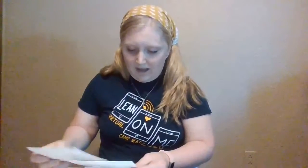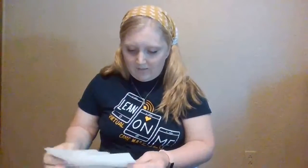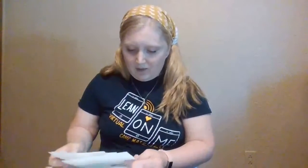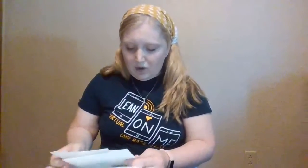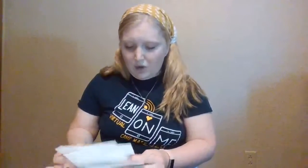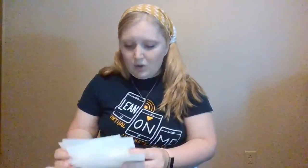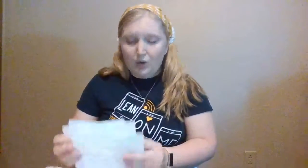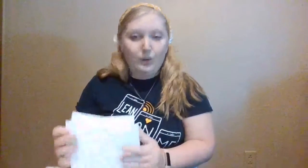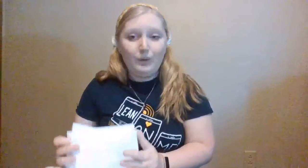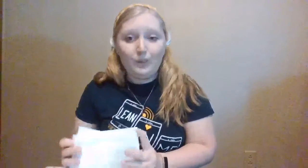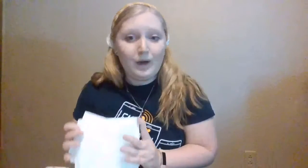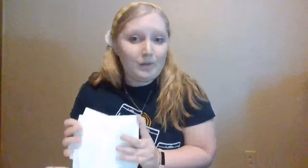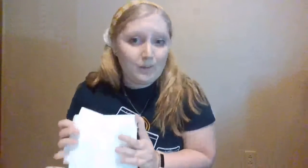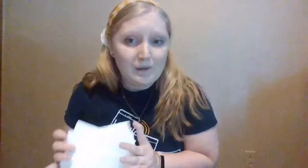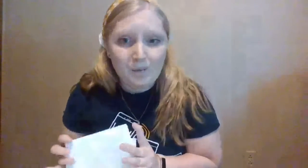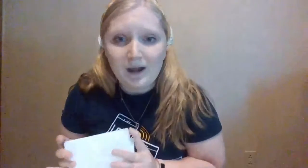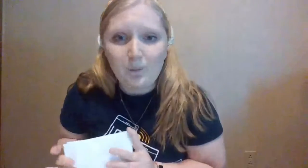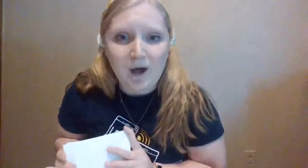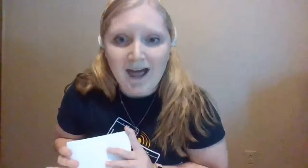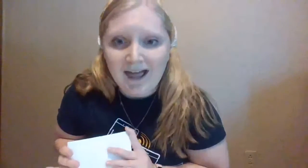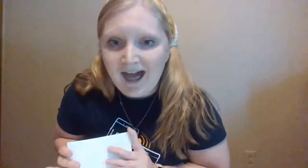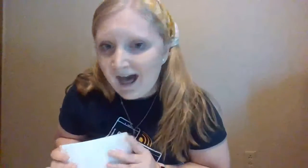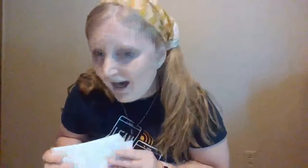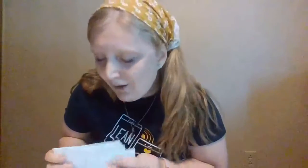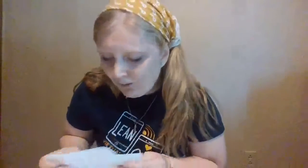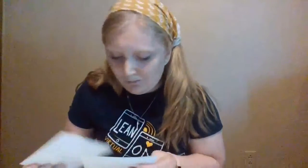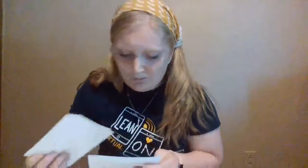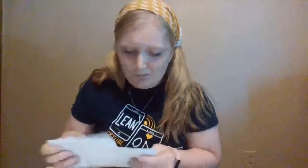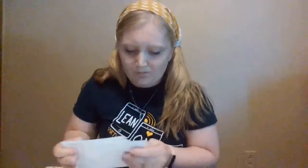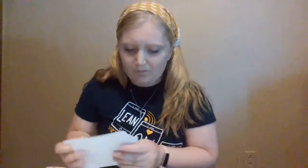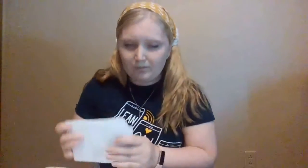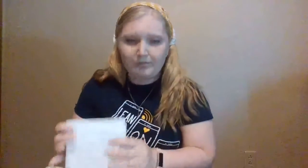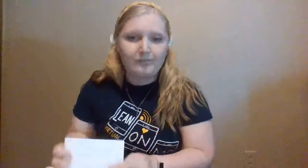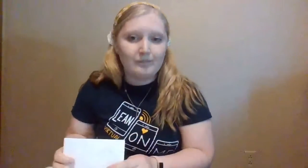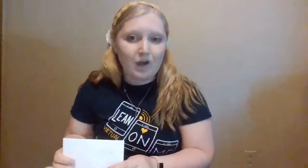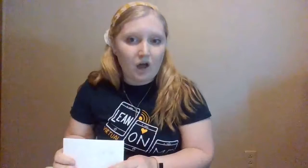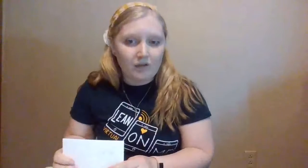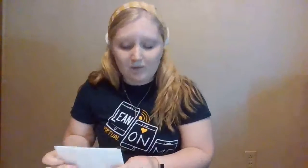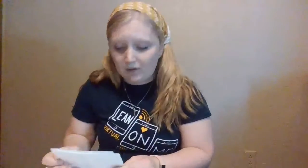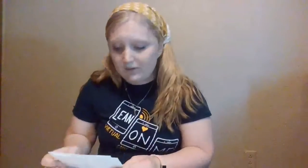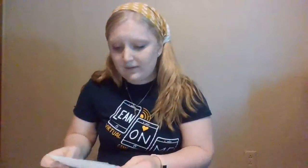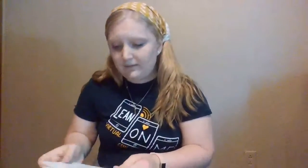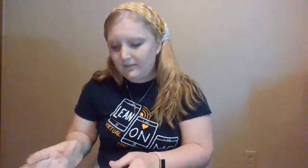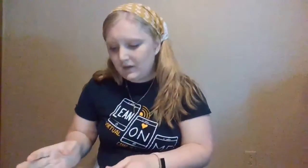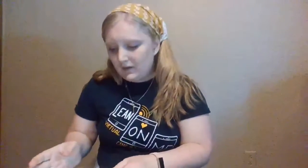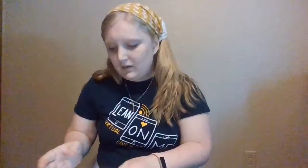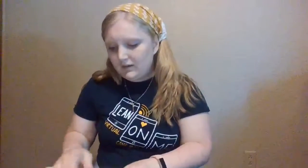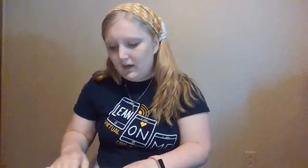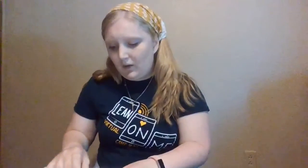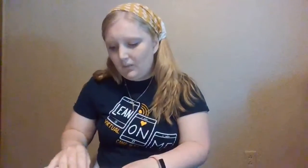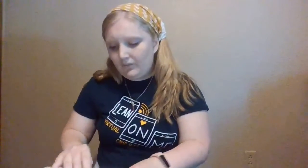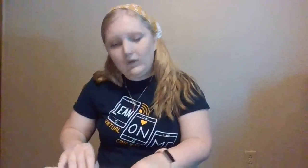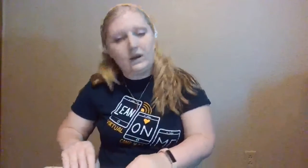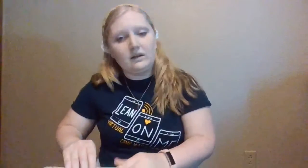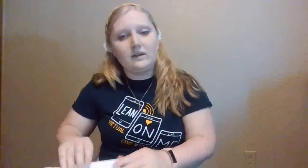have who, what, when, where, why, how, all of those. So